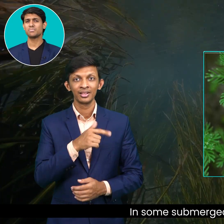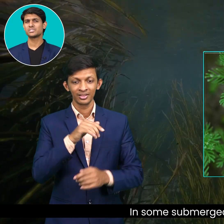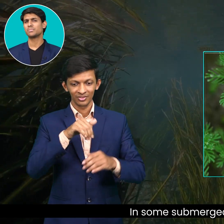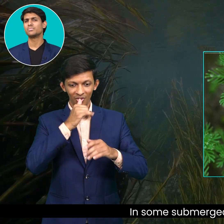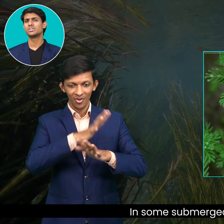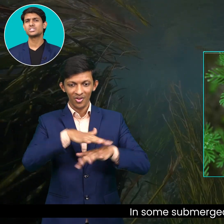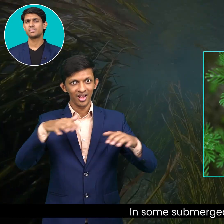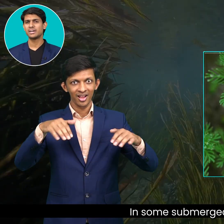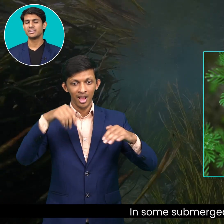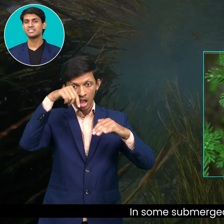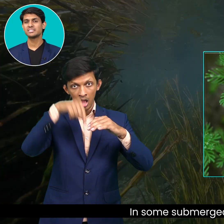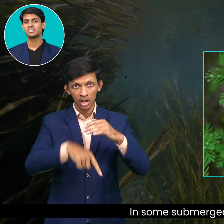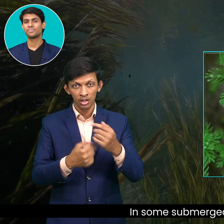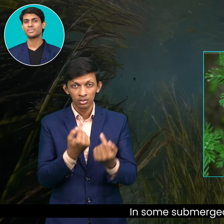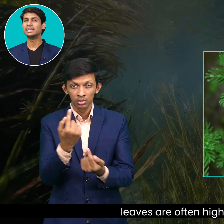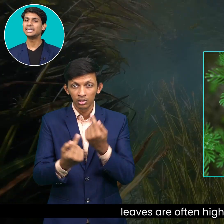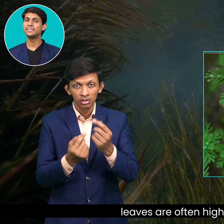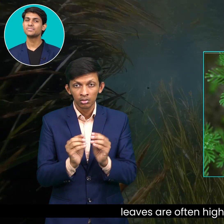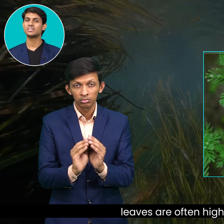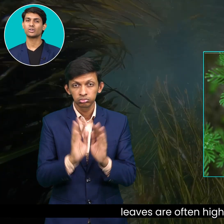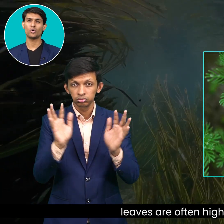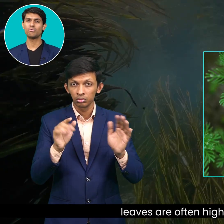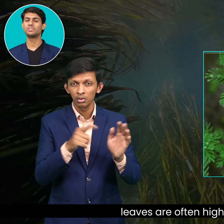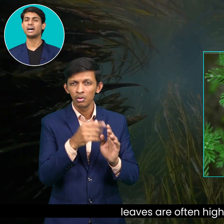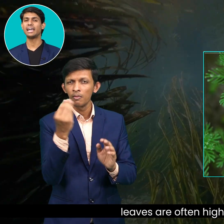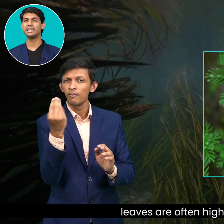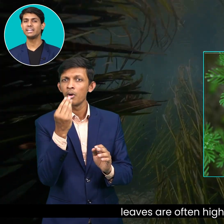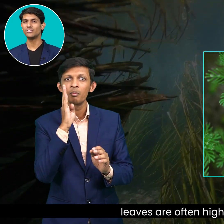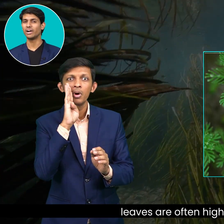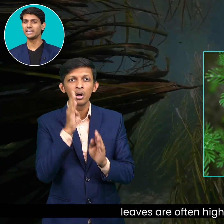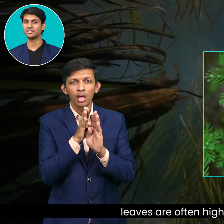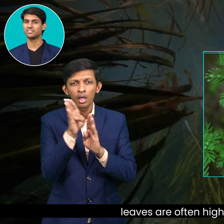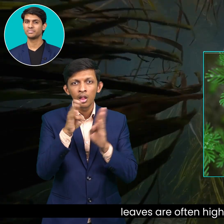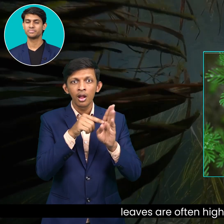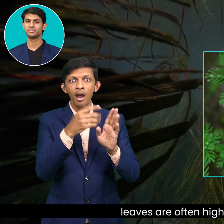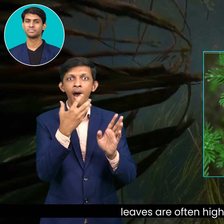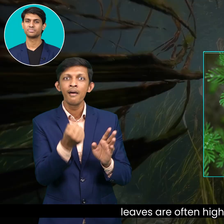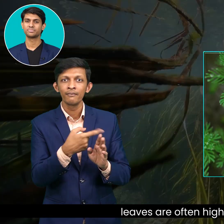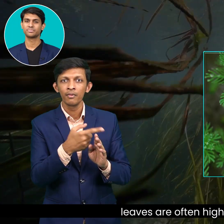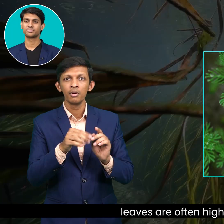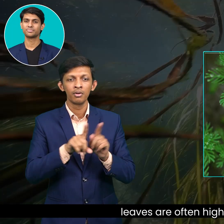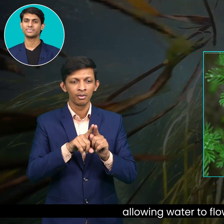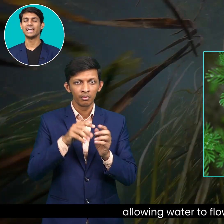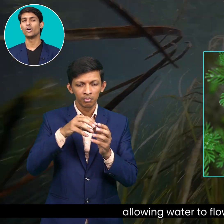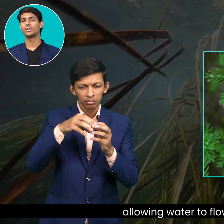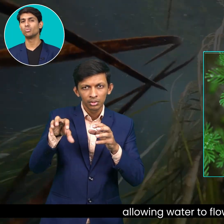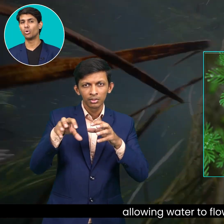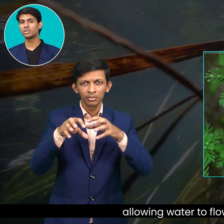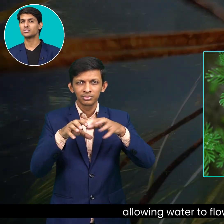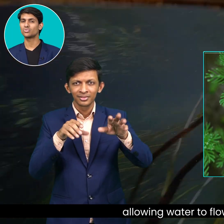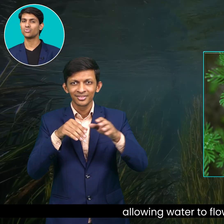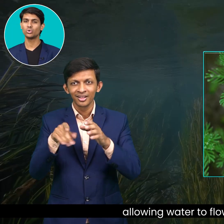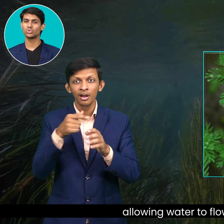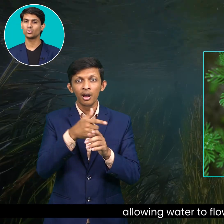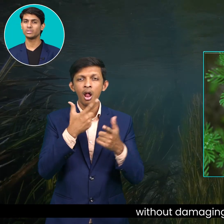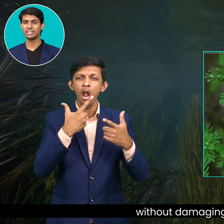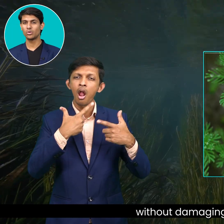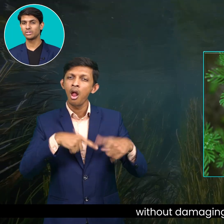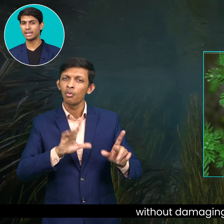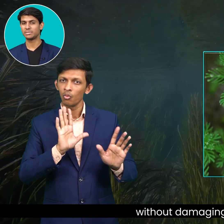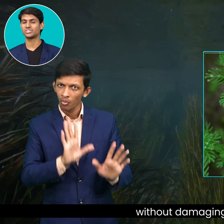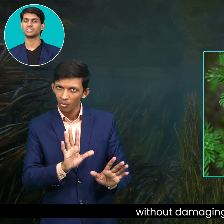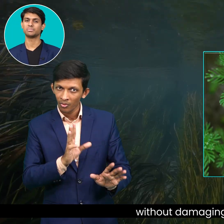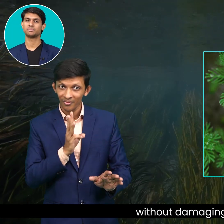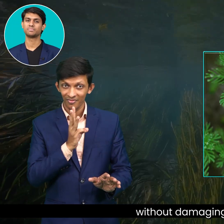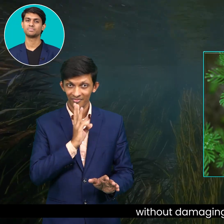In some submerged plants, leaves are often highly divided, allowing water to flow through